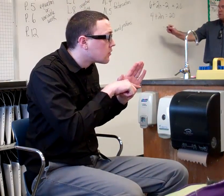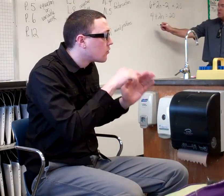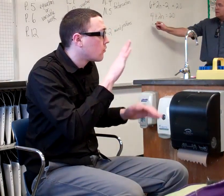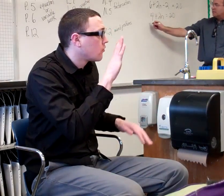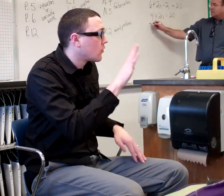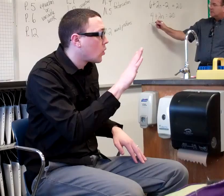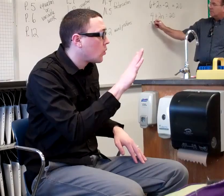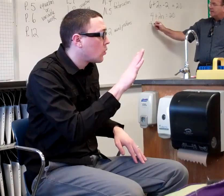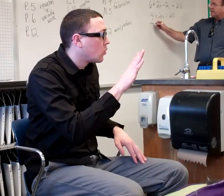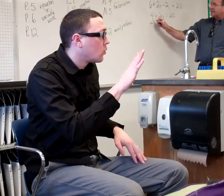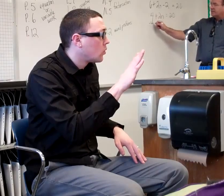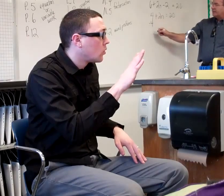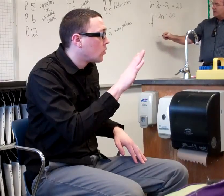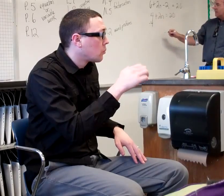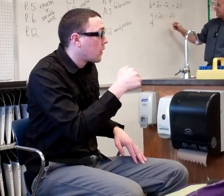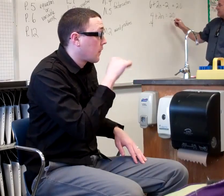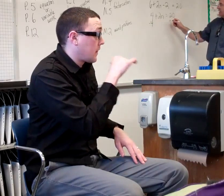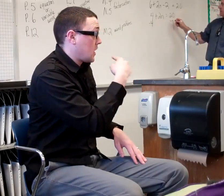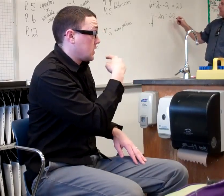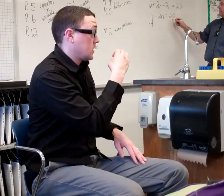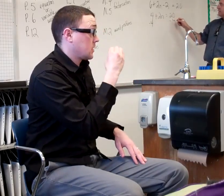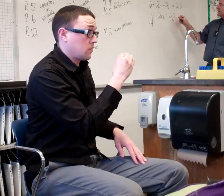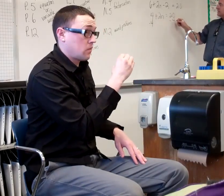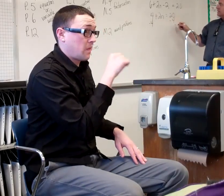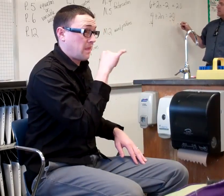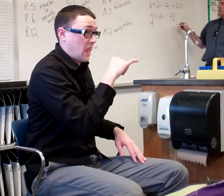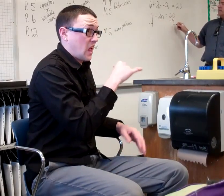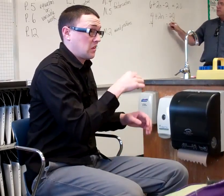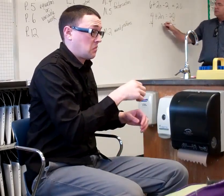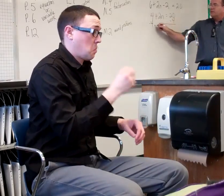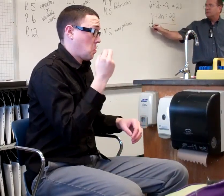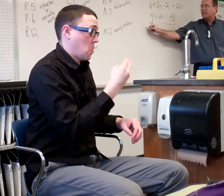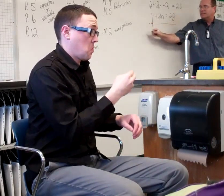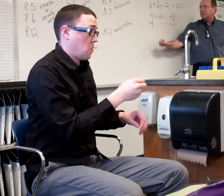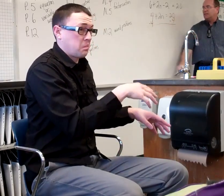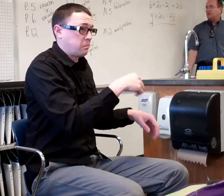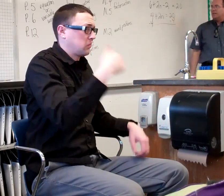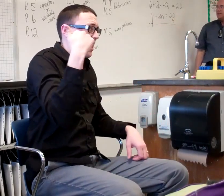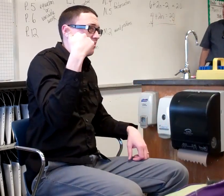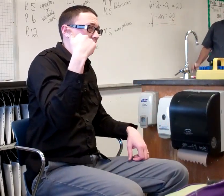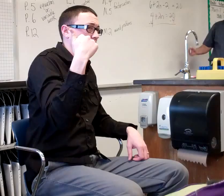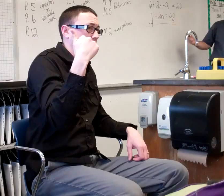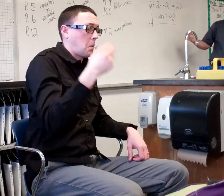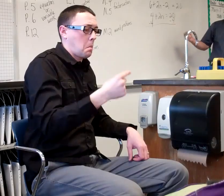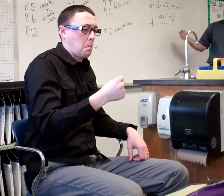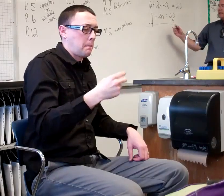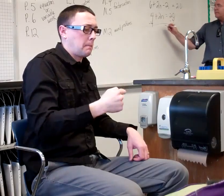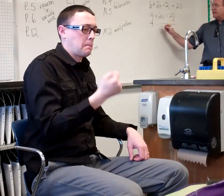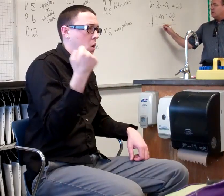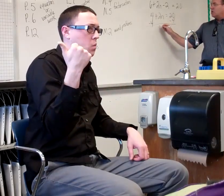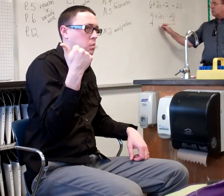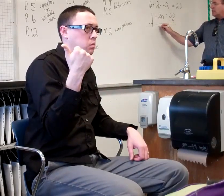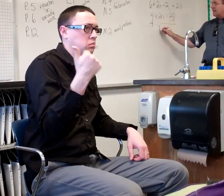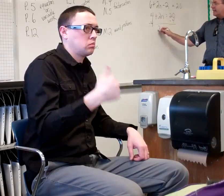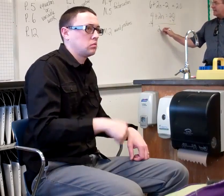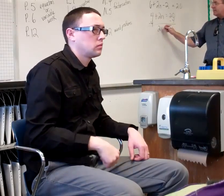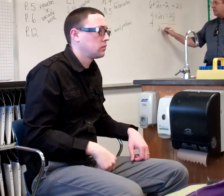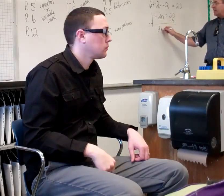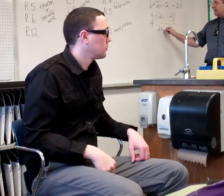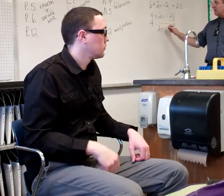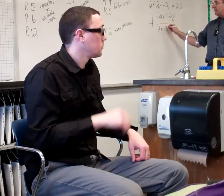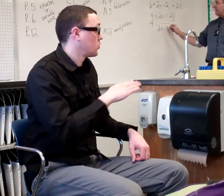Negative 4, we'll make that 0. That's getting rid of it. And I do it to both sides of the equation. I have my long line,